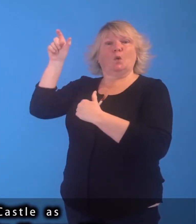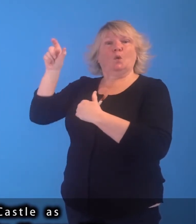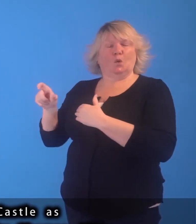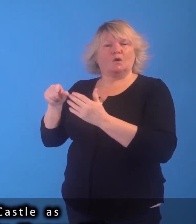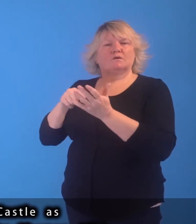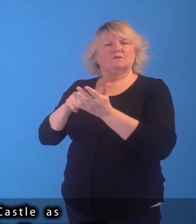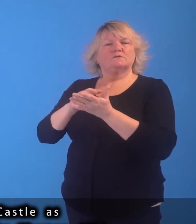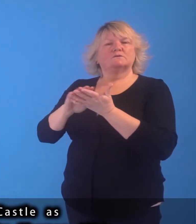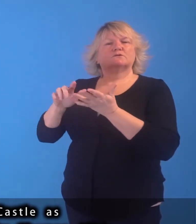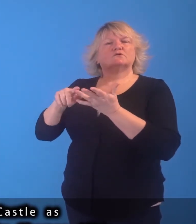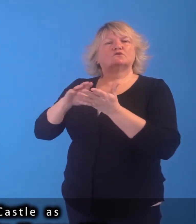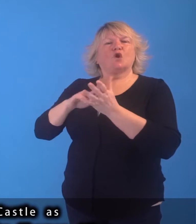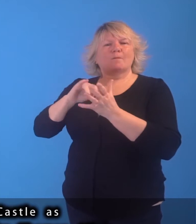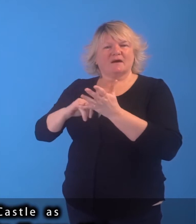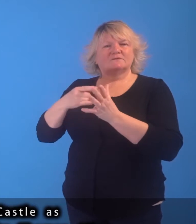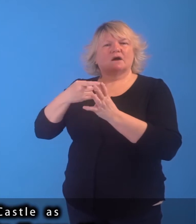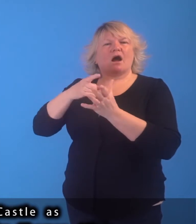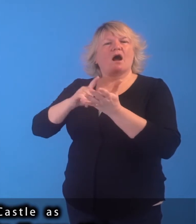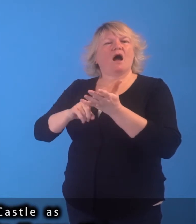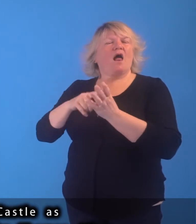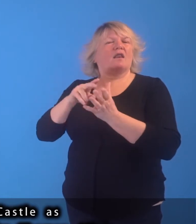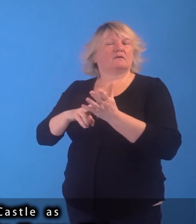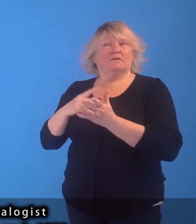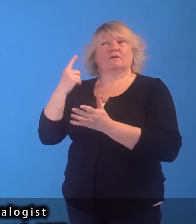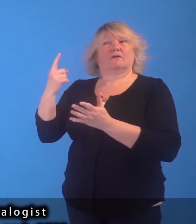by Thomas Allen,